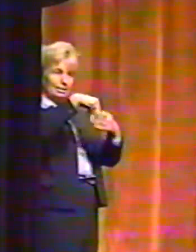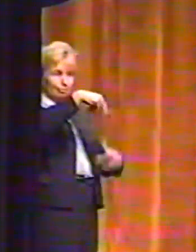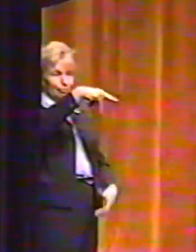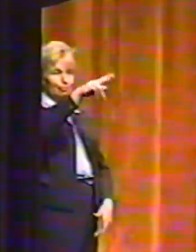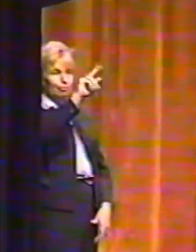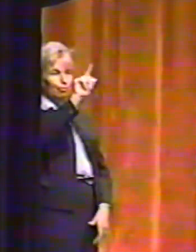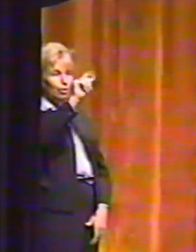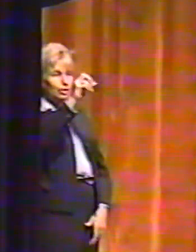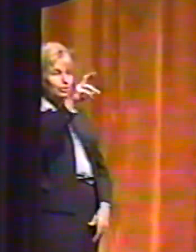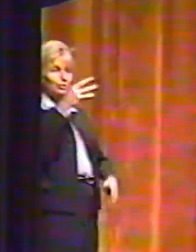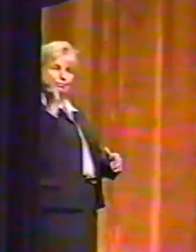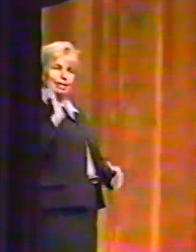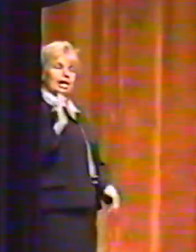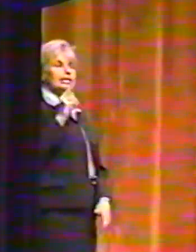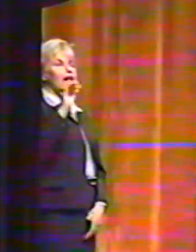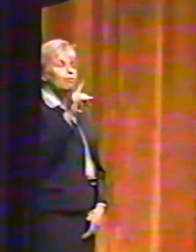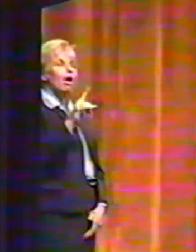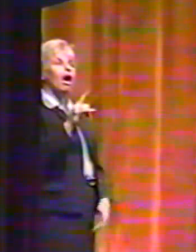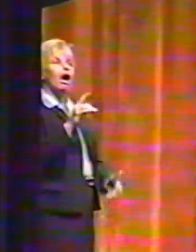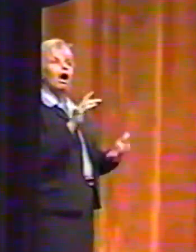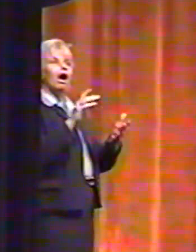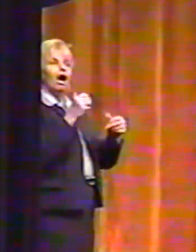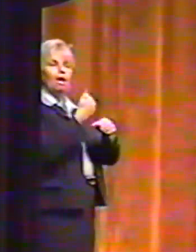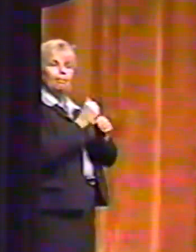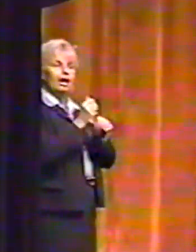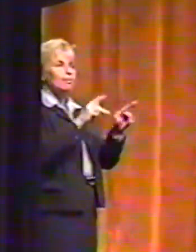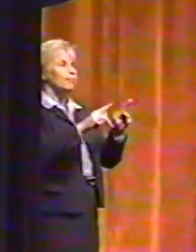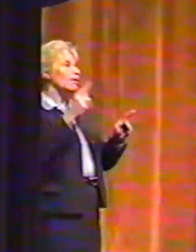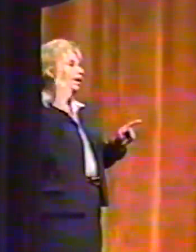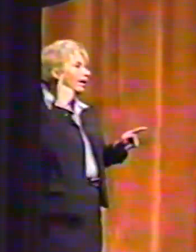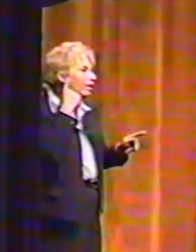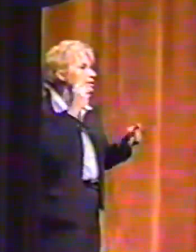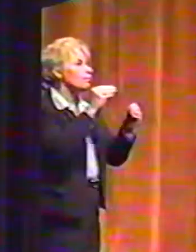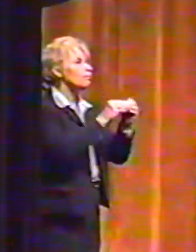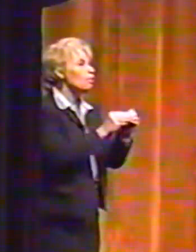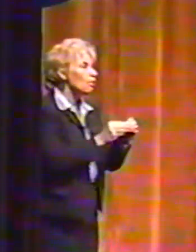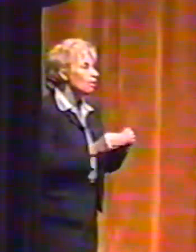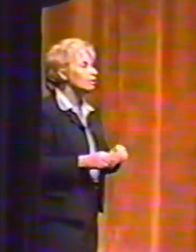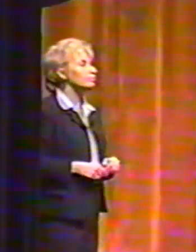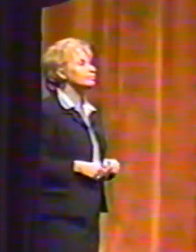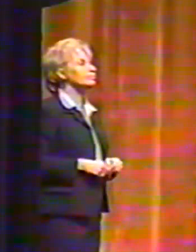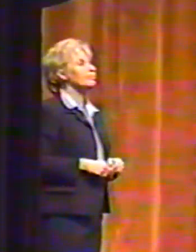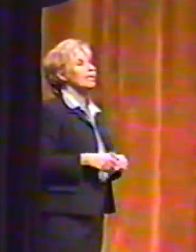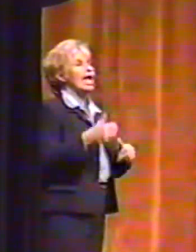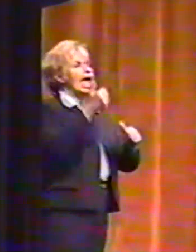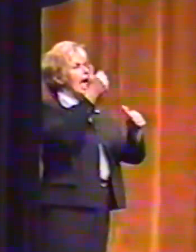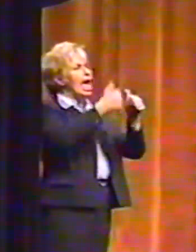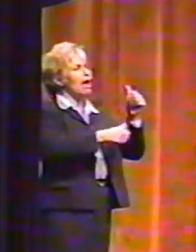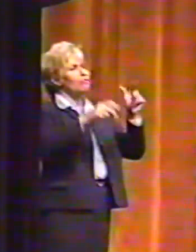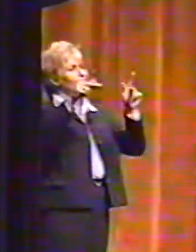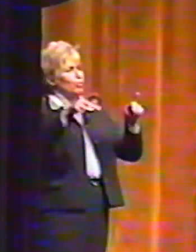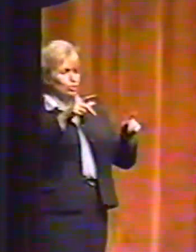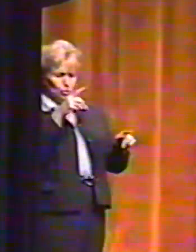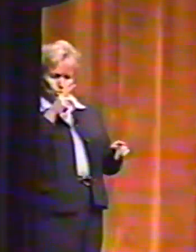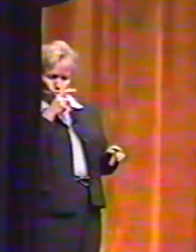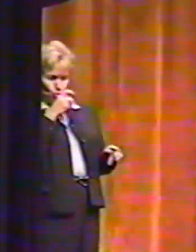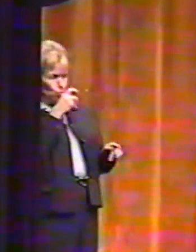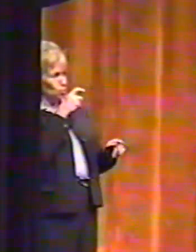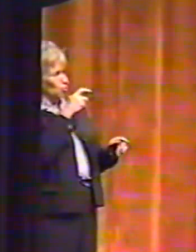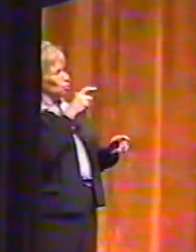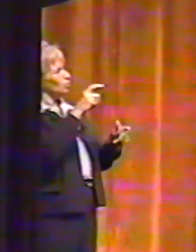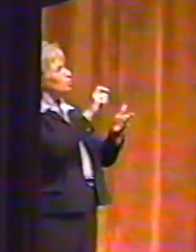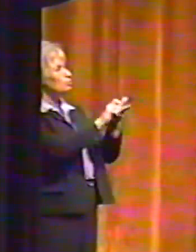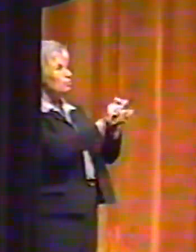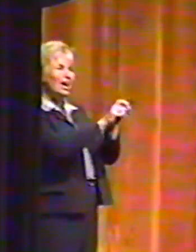second. Everybody who's in journalism, I think at one time or another, thinks about what it must be like to win the Pulitzer Prize,